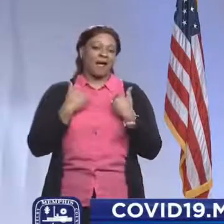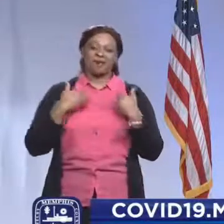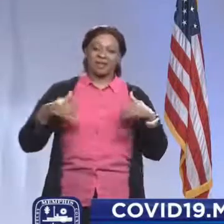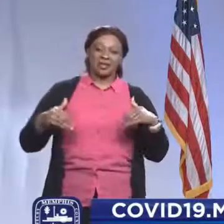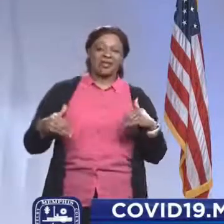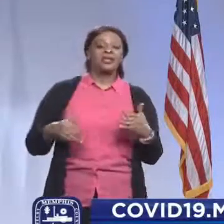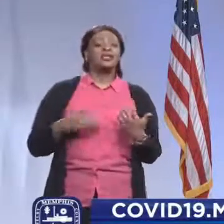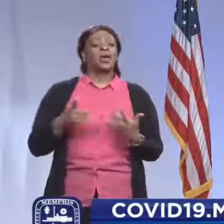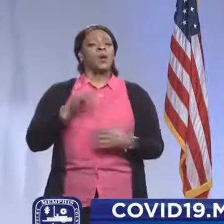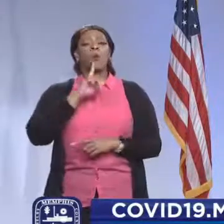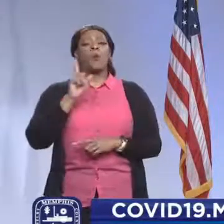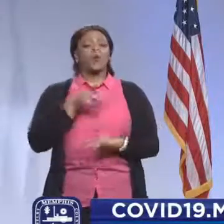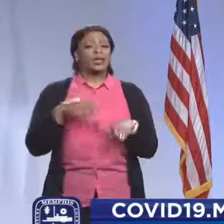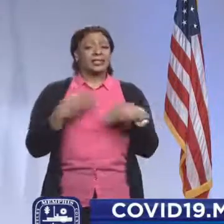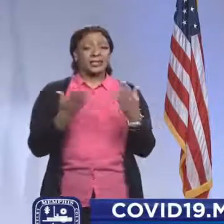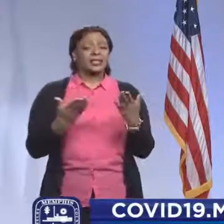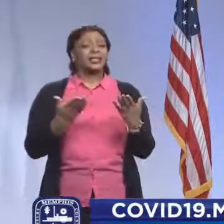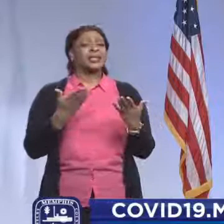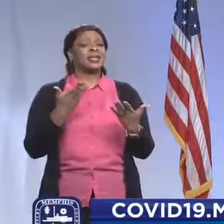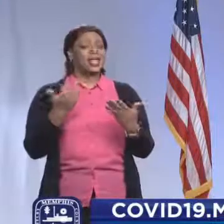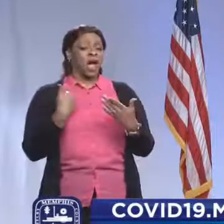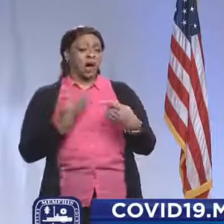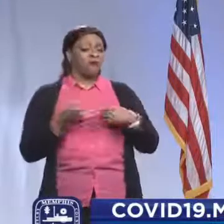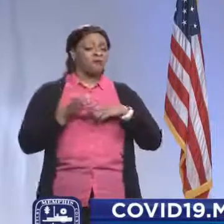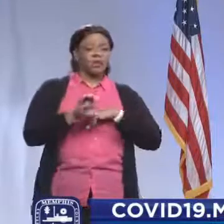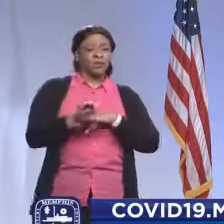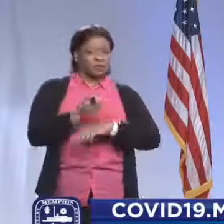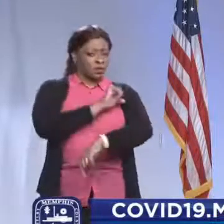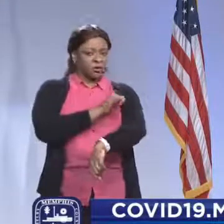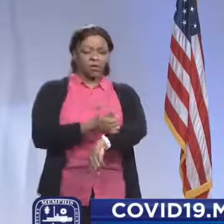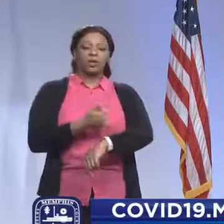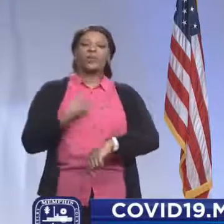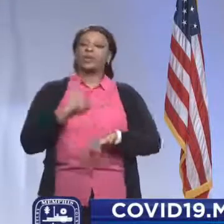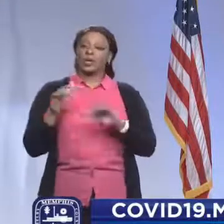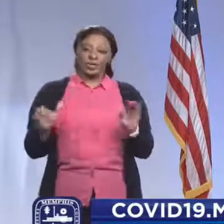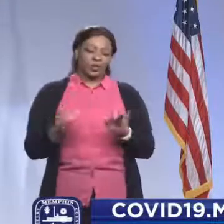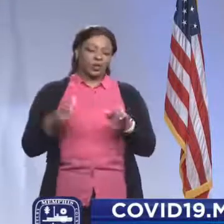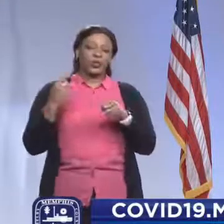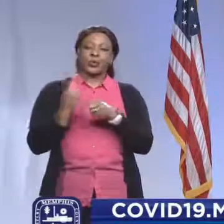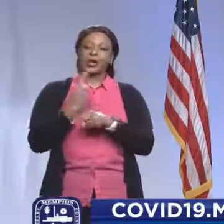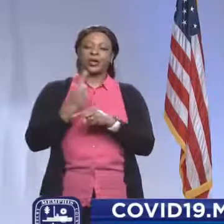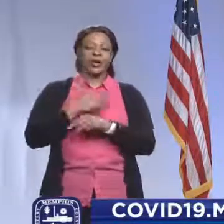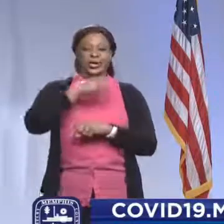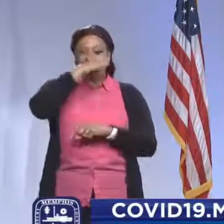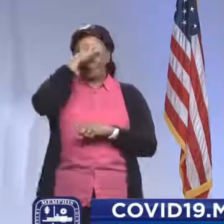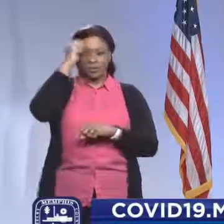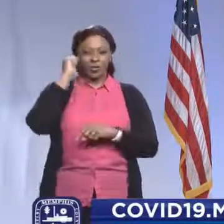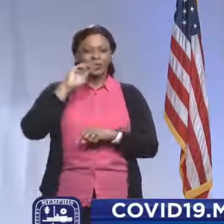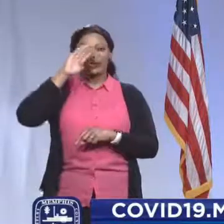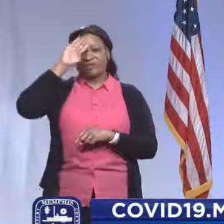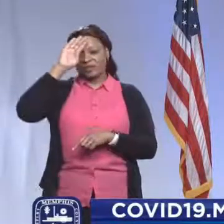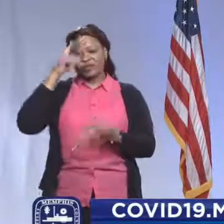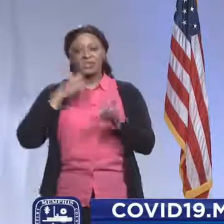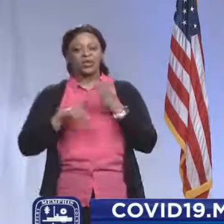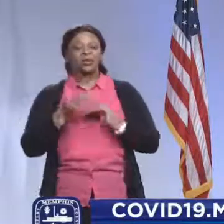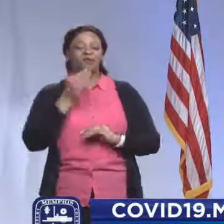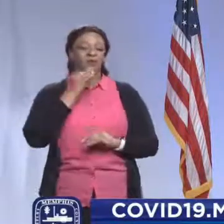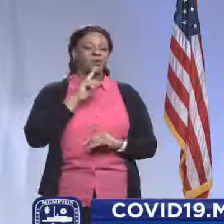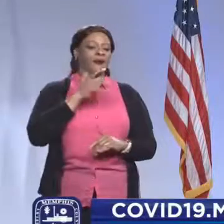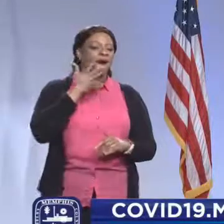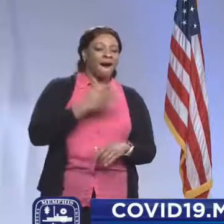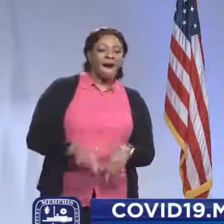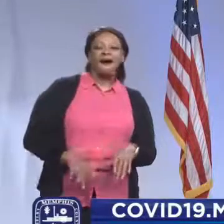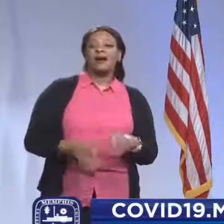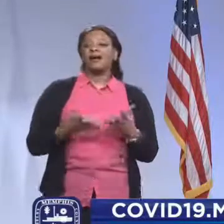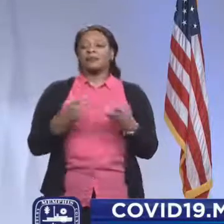as the ordinance is concerned and our enforcement authority, we will be doing regular temperature checks, making sure that food is kept hot that needs to be